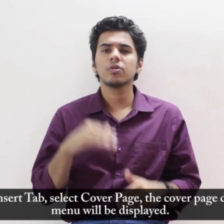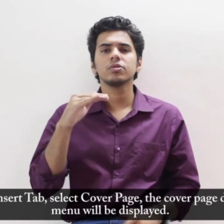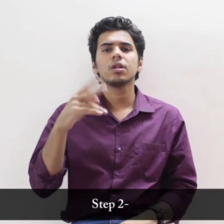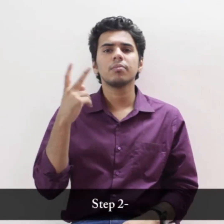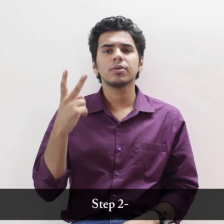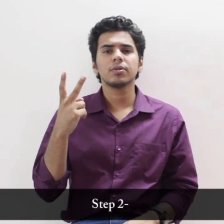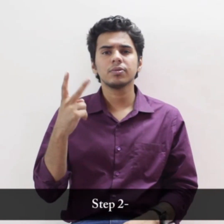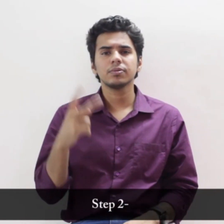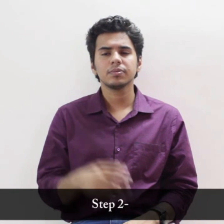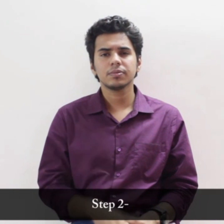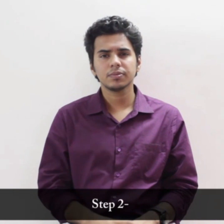Step 2.